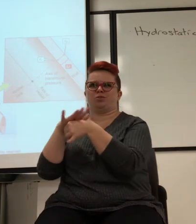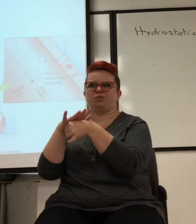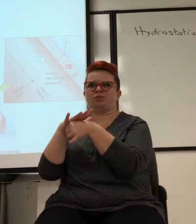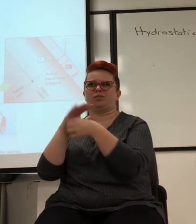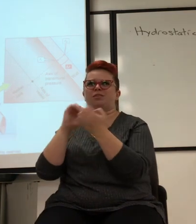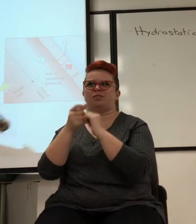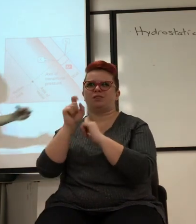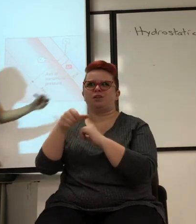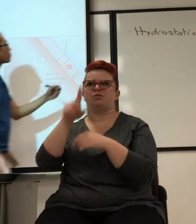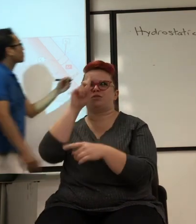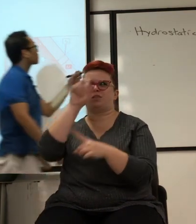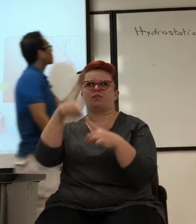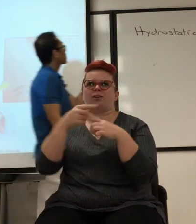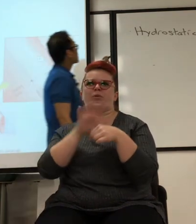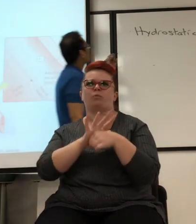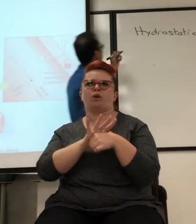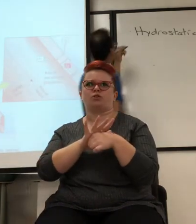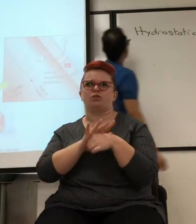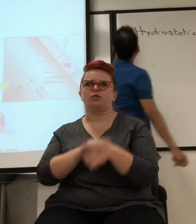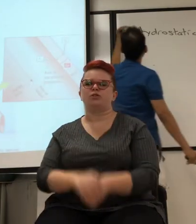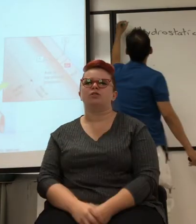about pressure.